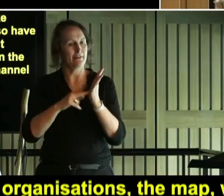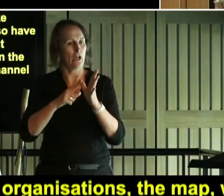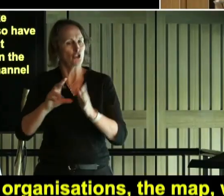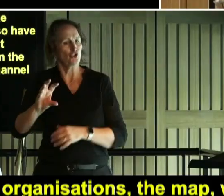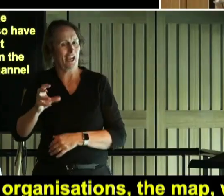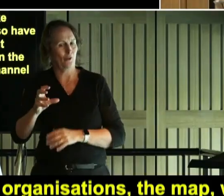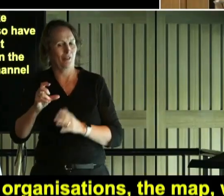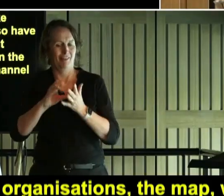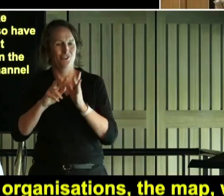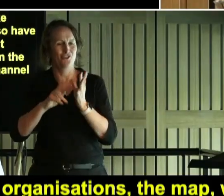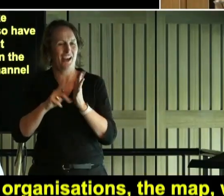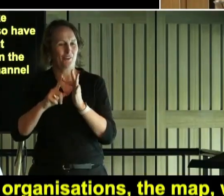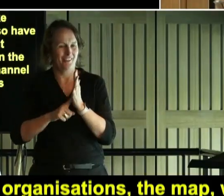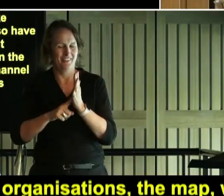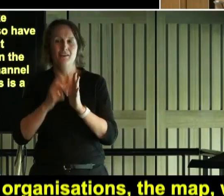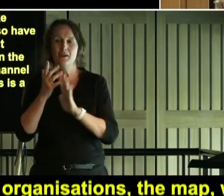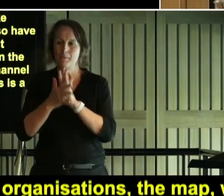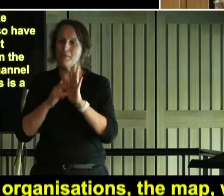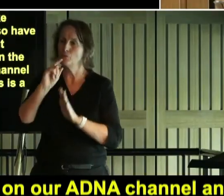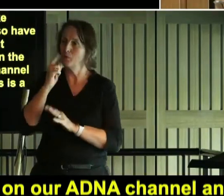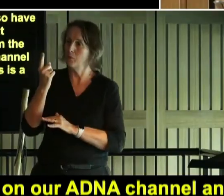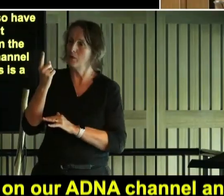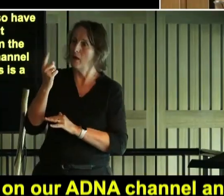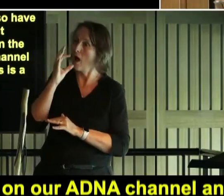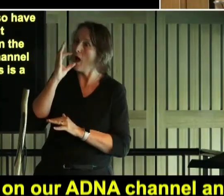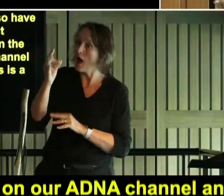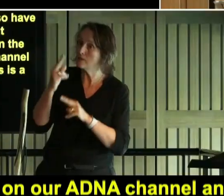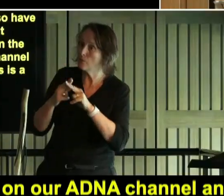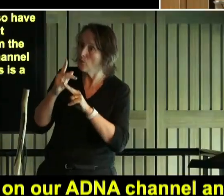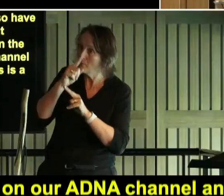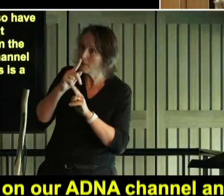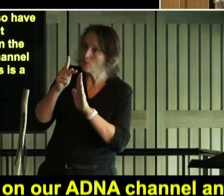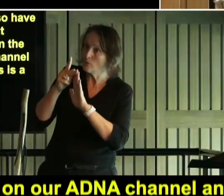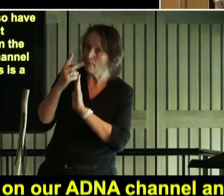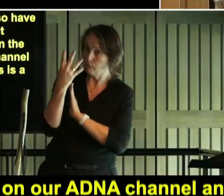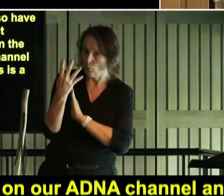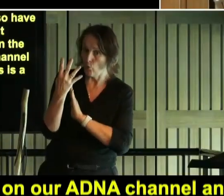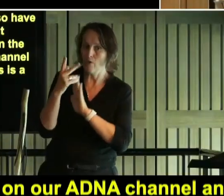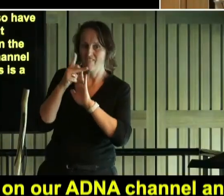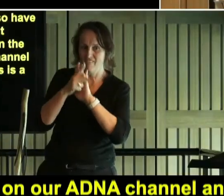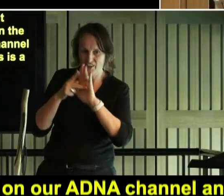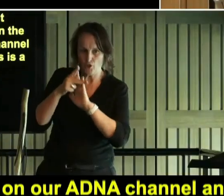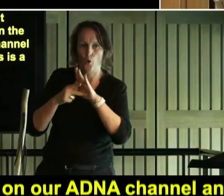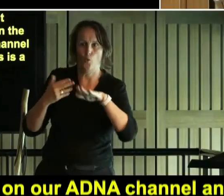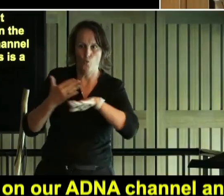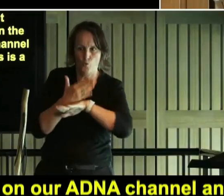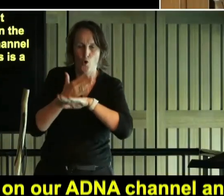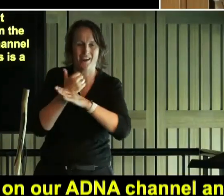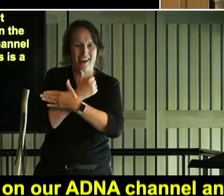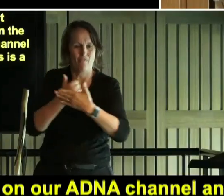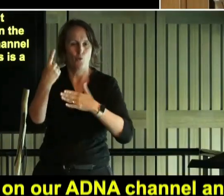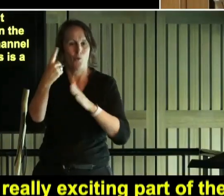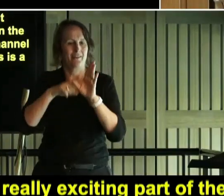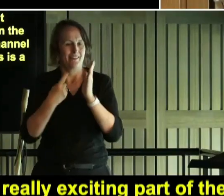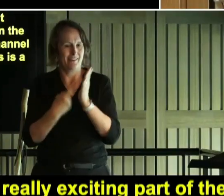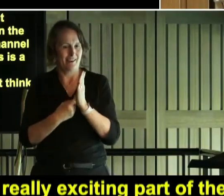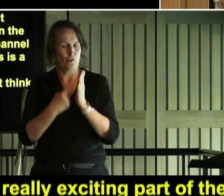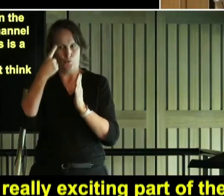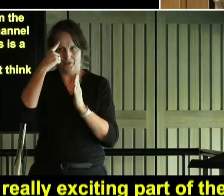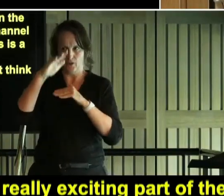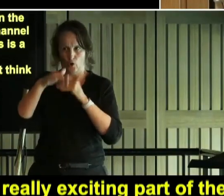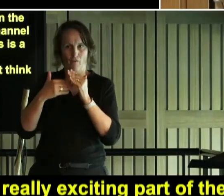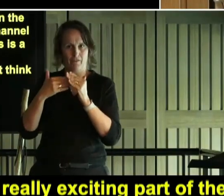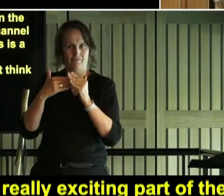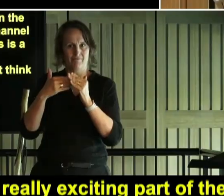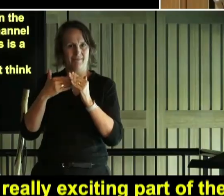exciting part of the project. We'll be commissioning 4 video works a year that think about the aesthetics of accessibility, and they